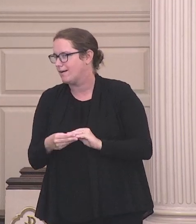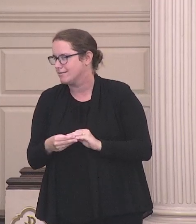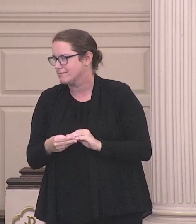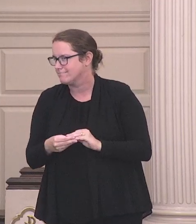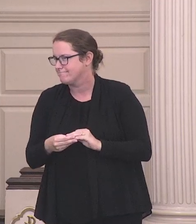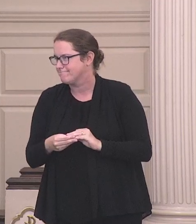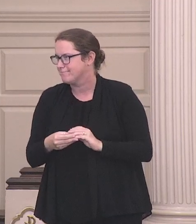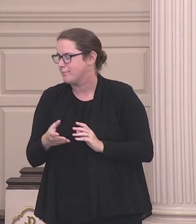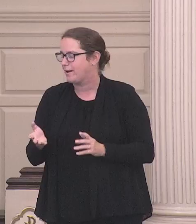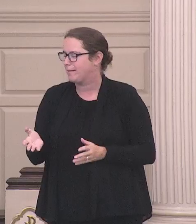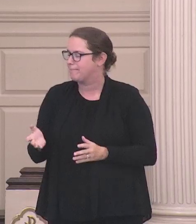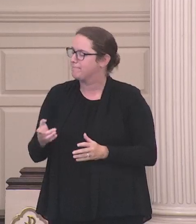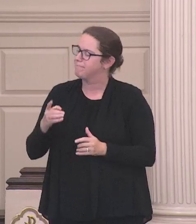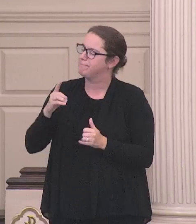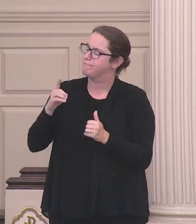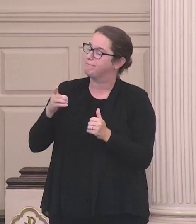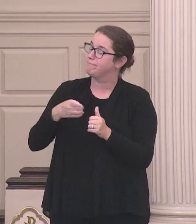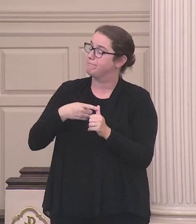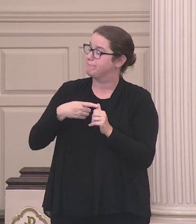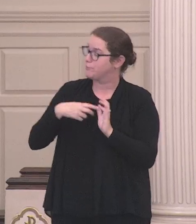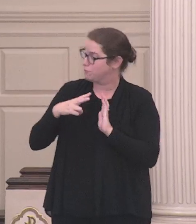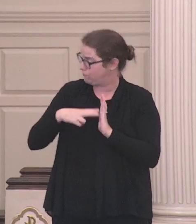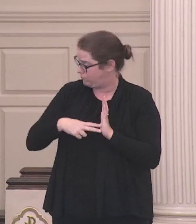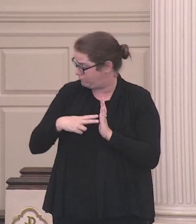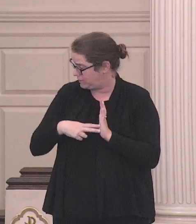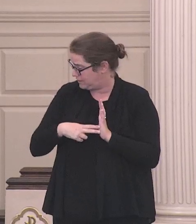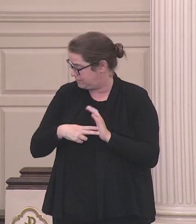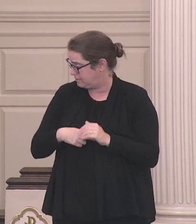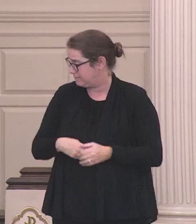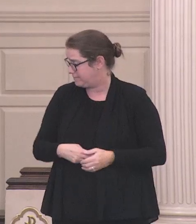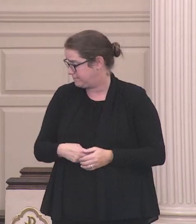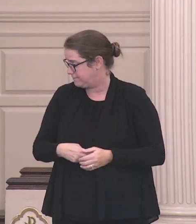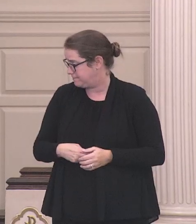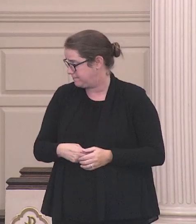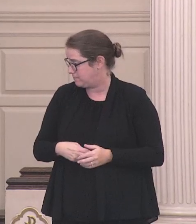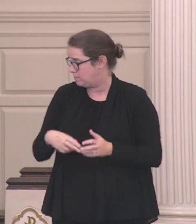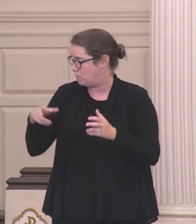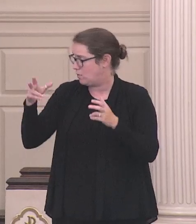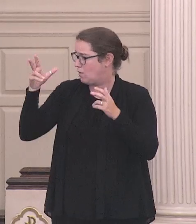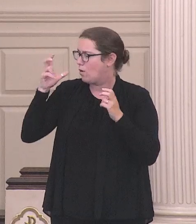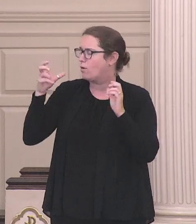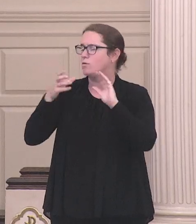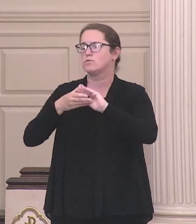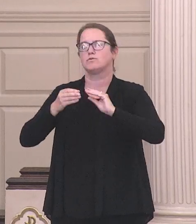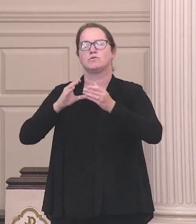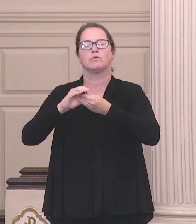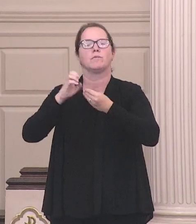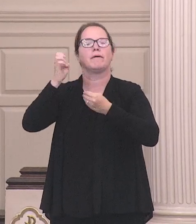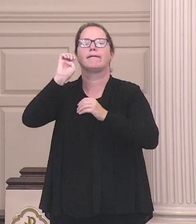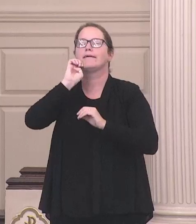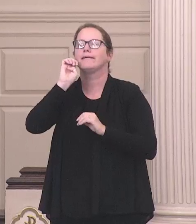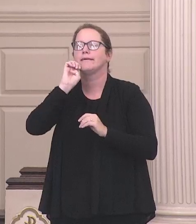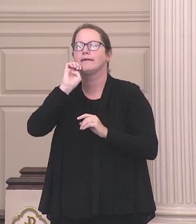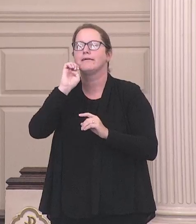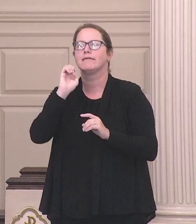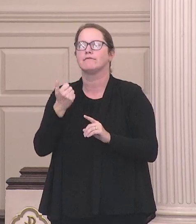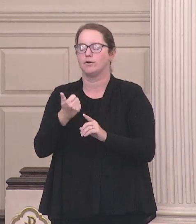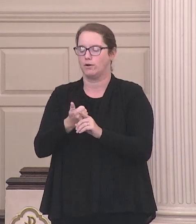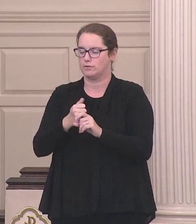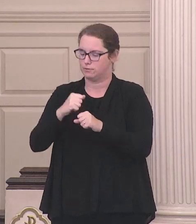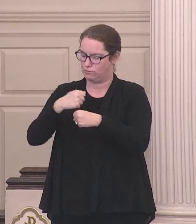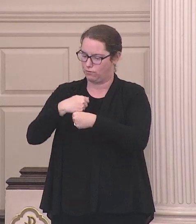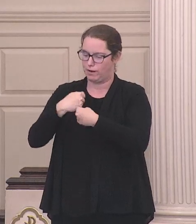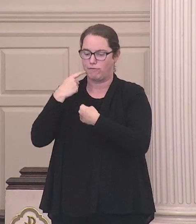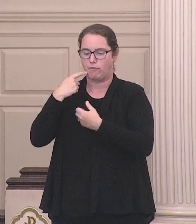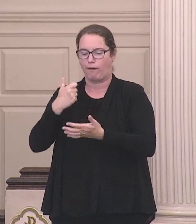in the first reading we have had, that God created Eve as a helper, as a helpmate.